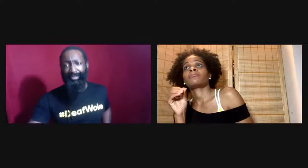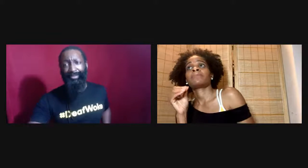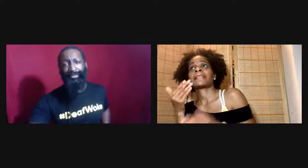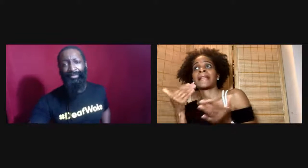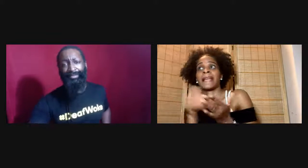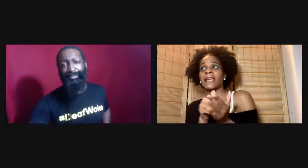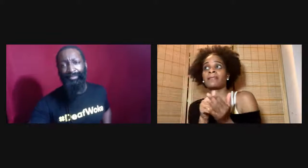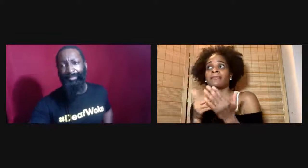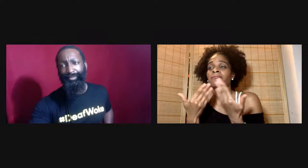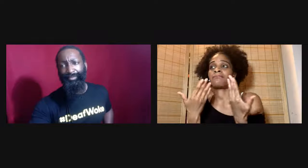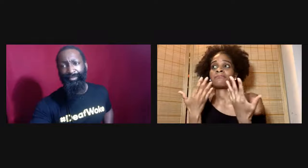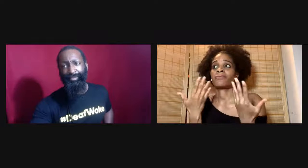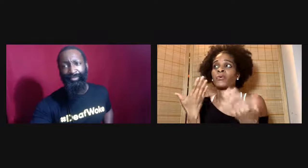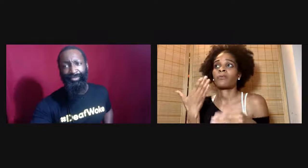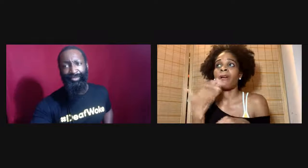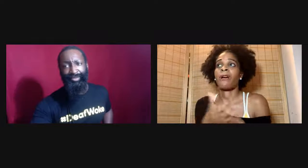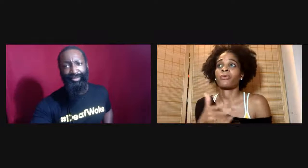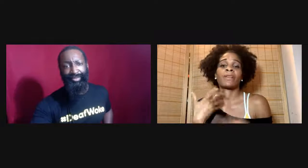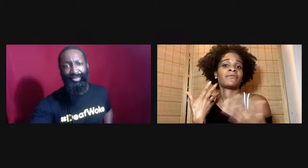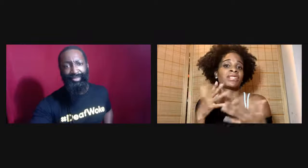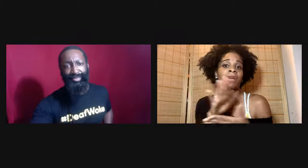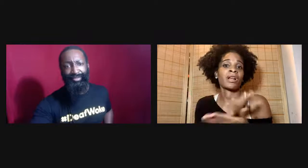Yes.